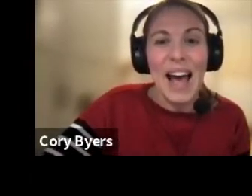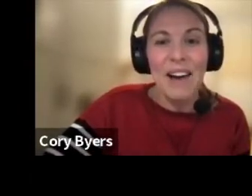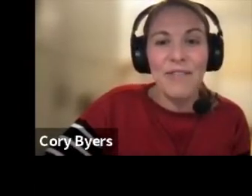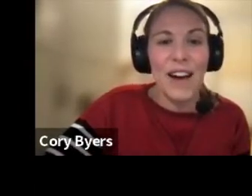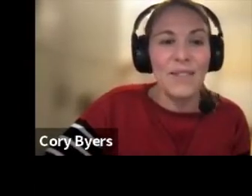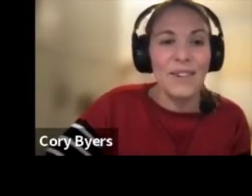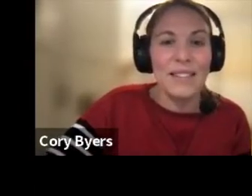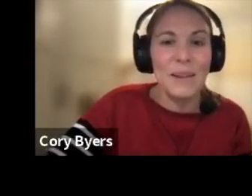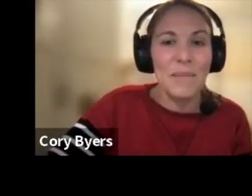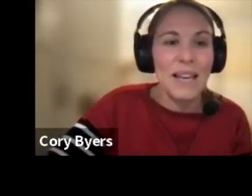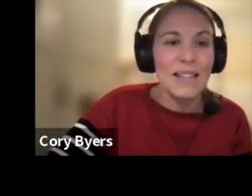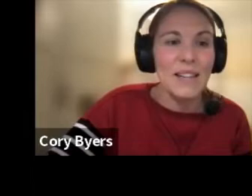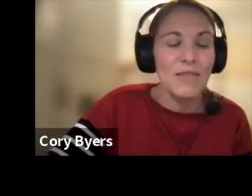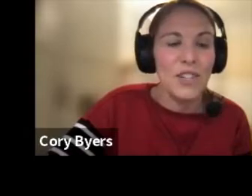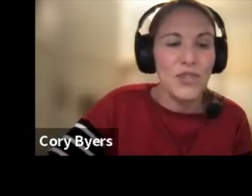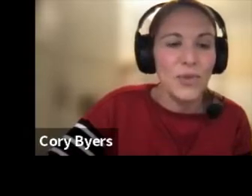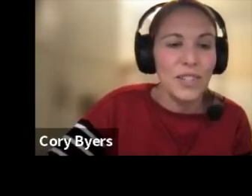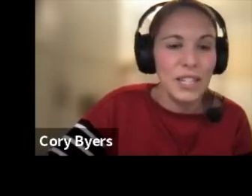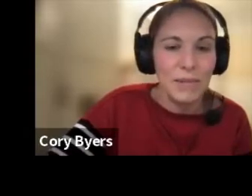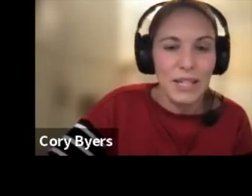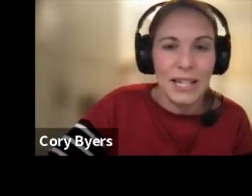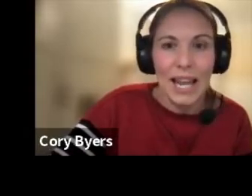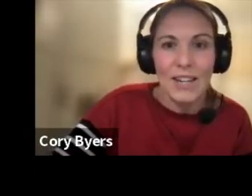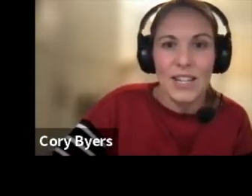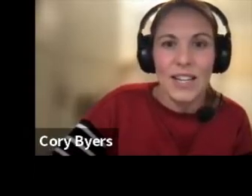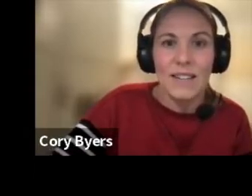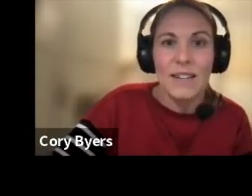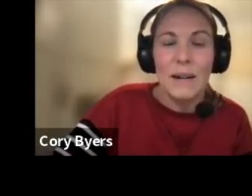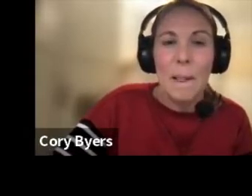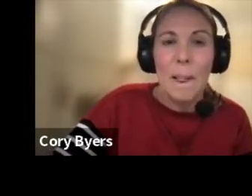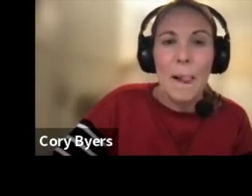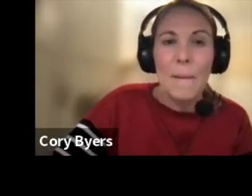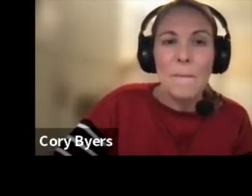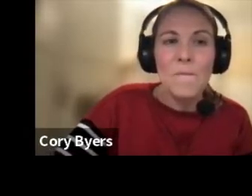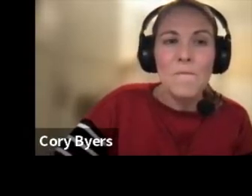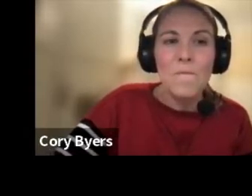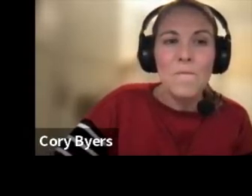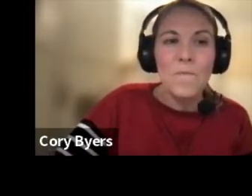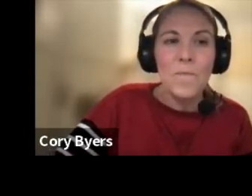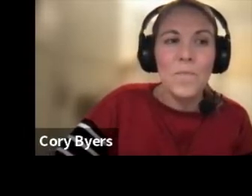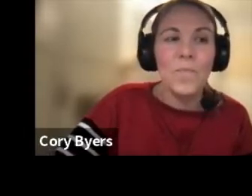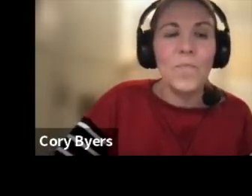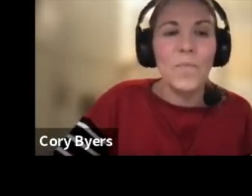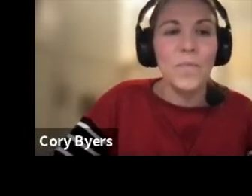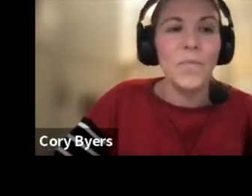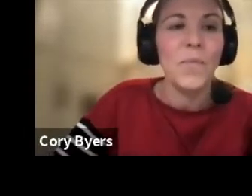and have fun with this amazing visual communication.